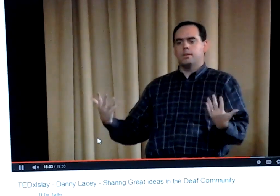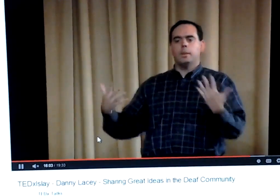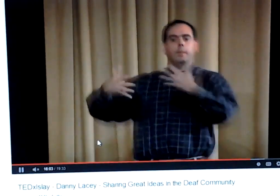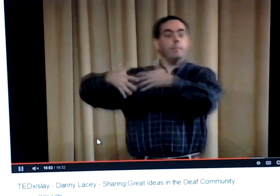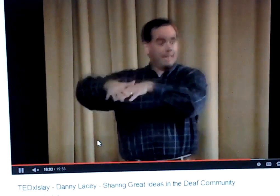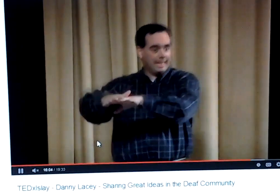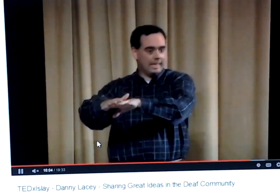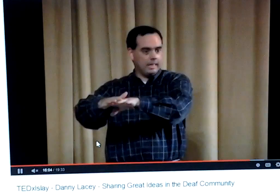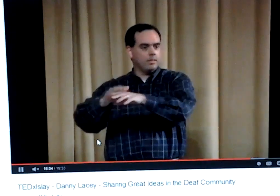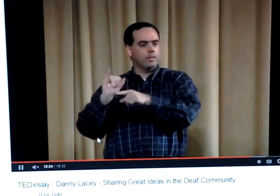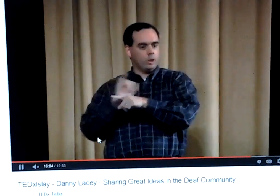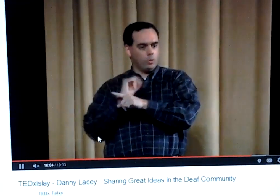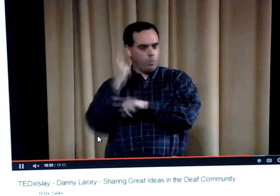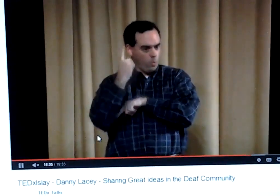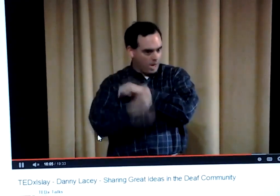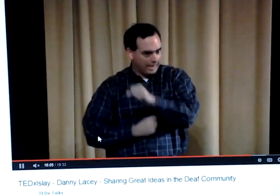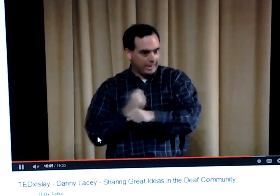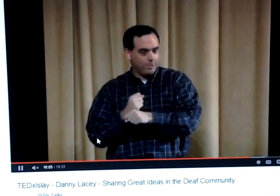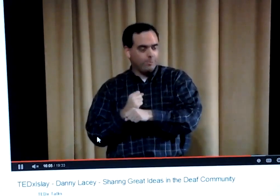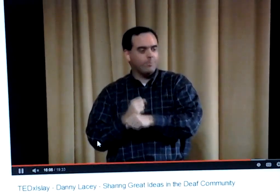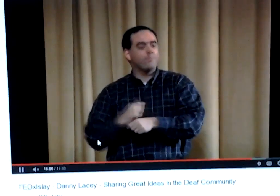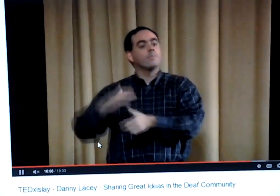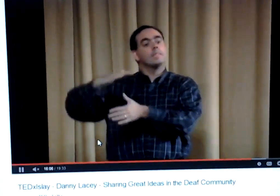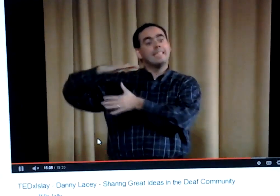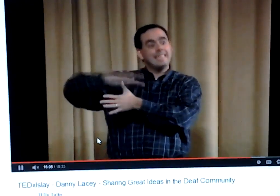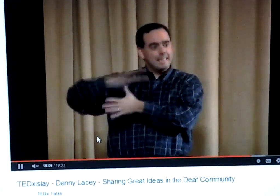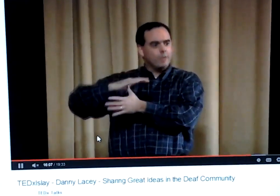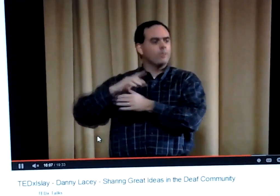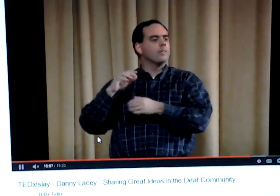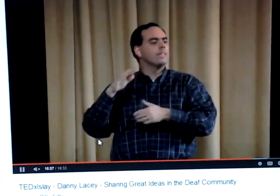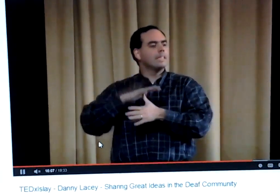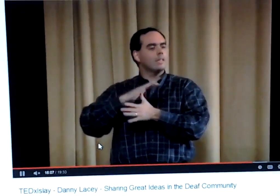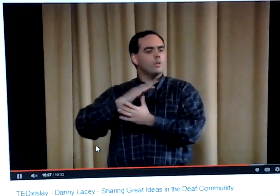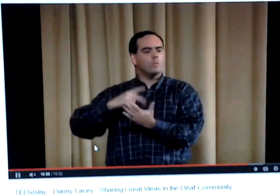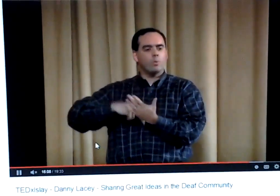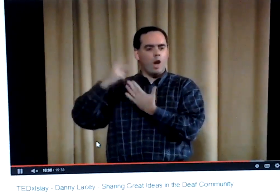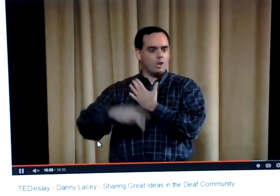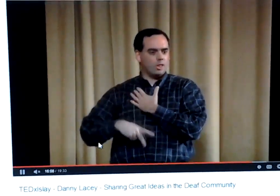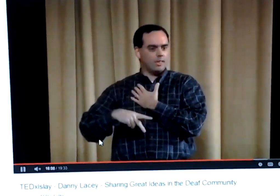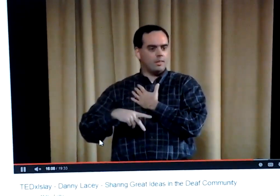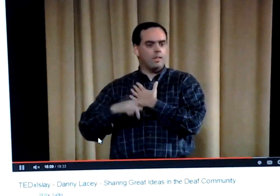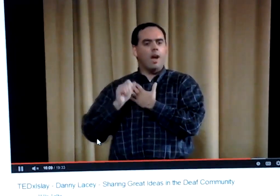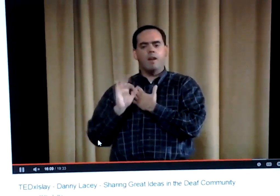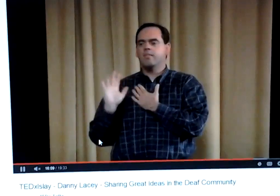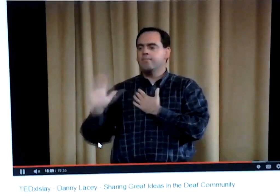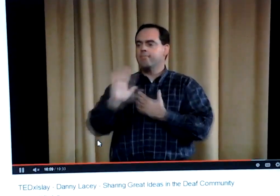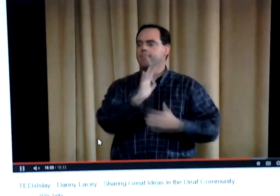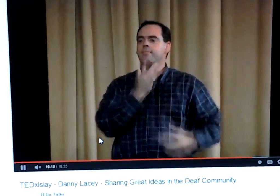And they worked on their skills. And the high school was separate, and they mainstreamed them. They combined them together.